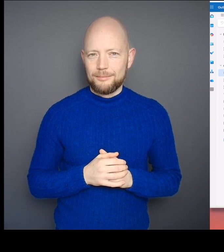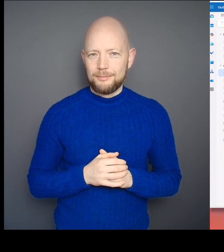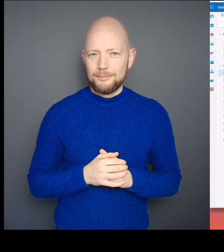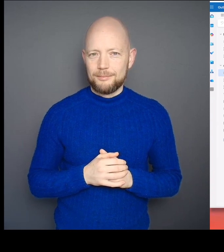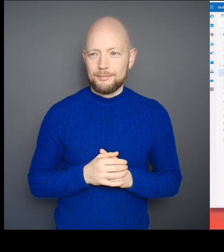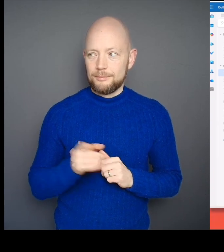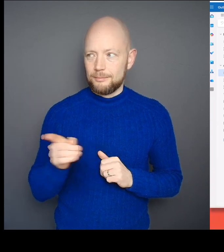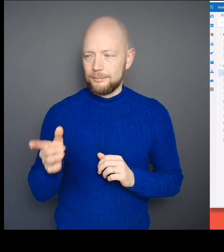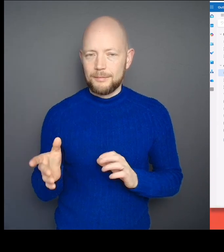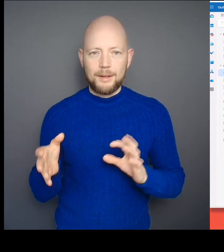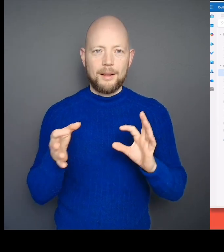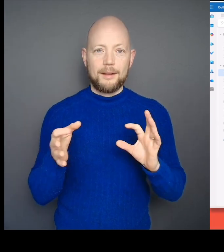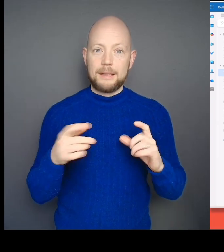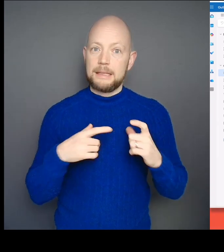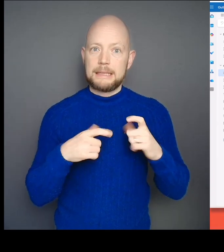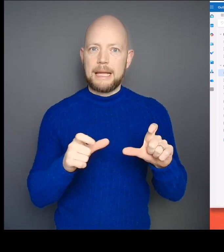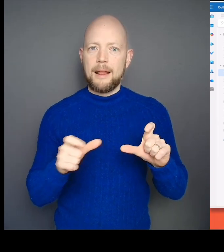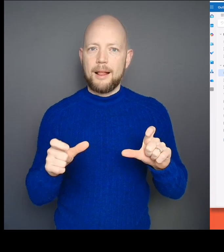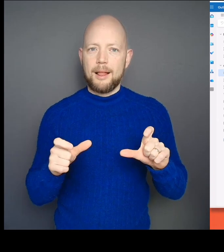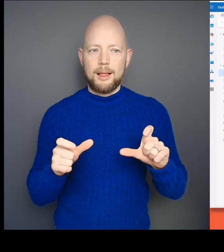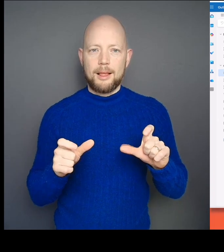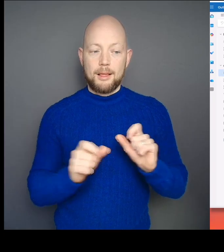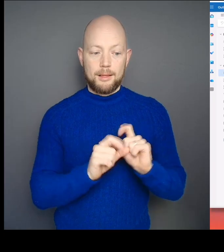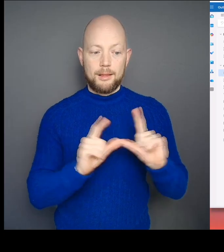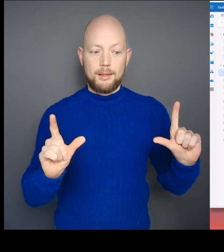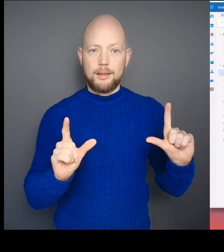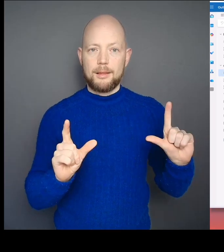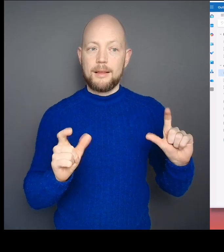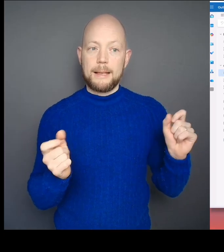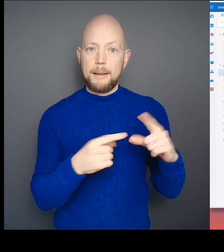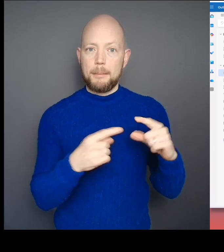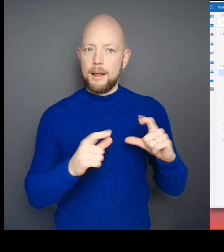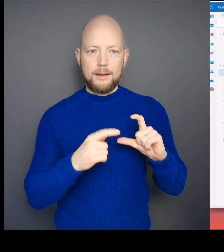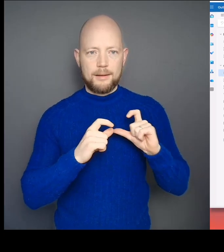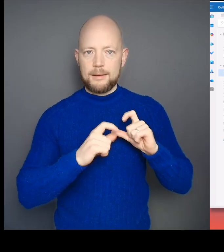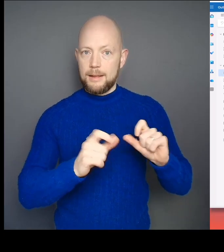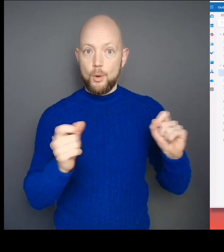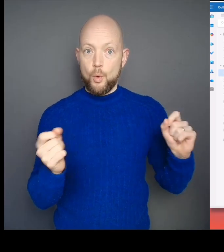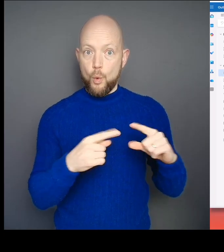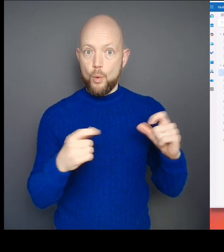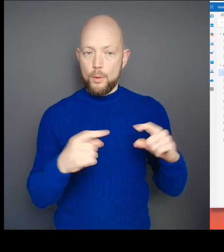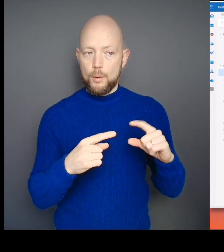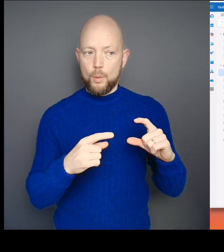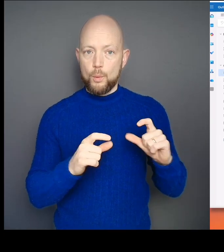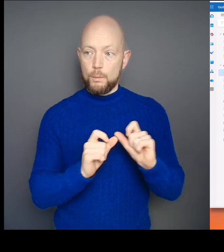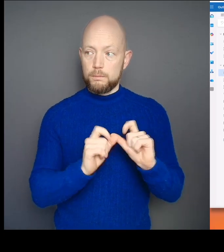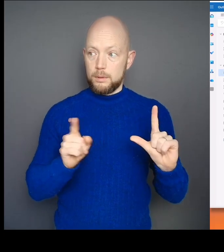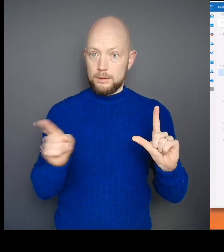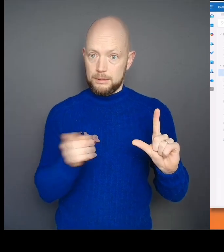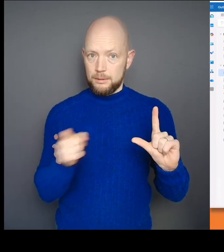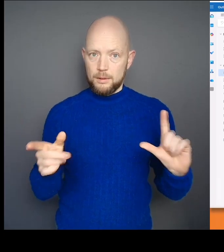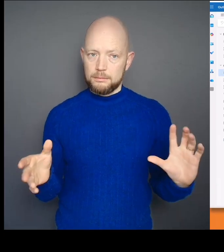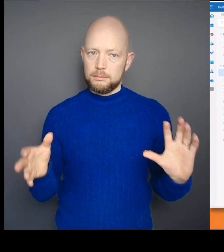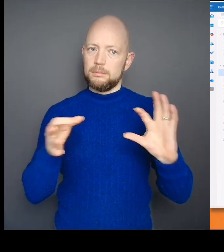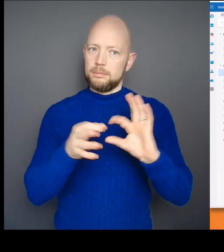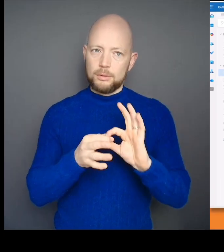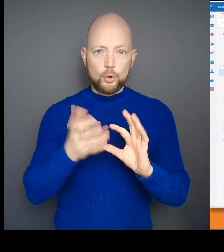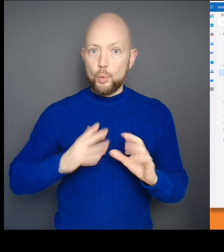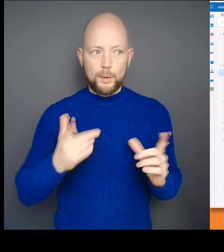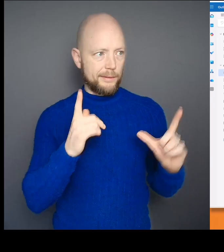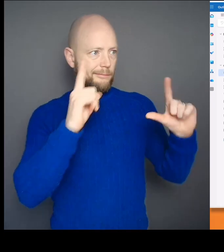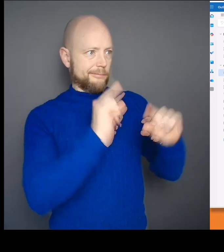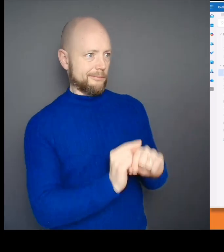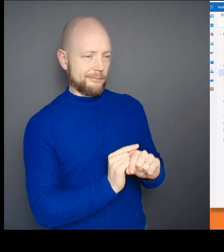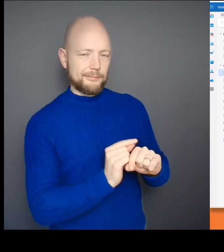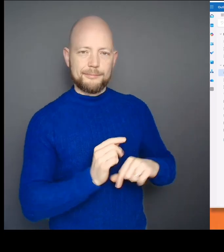here. I haven't had to look. I've said, help me reply to this email. It kind of knows what's there, but it's brought this in. And then we've